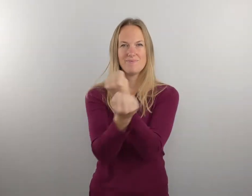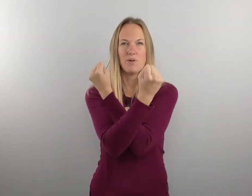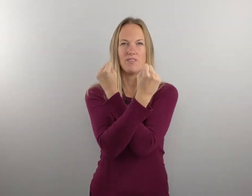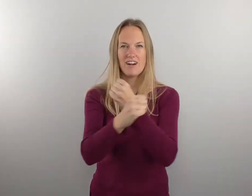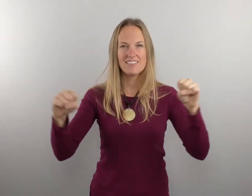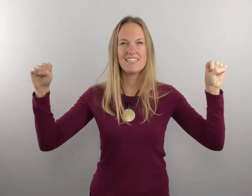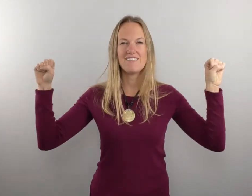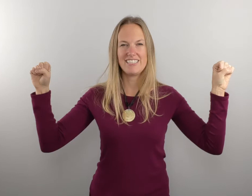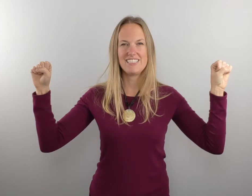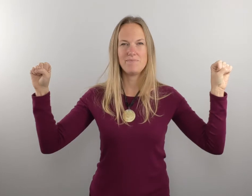Born for our salvation.